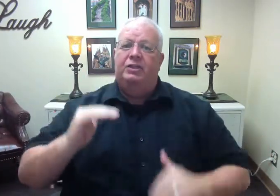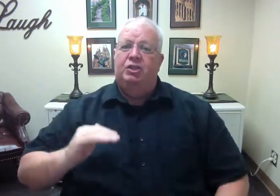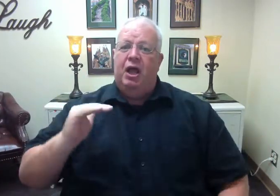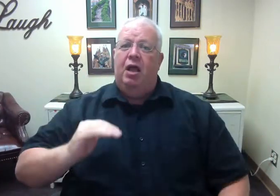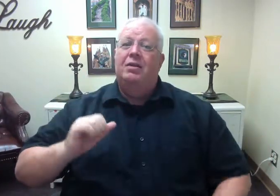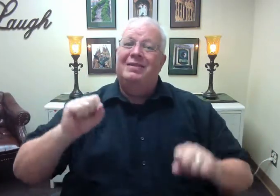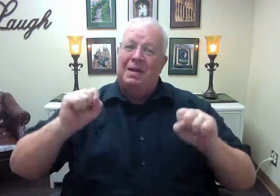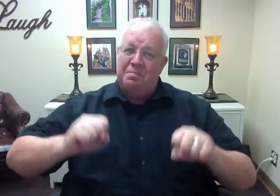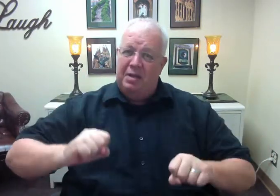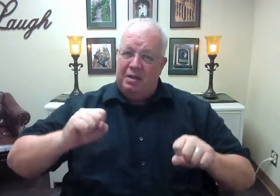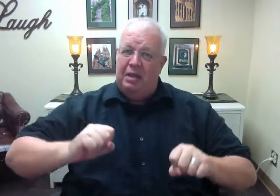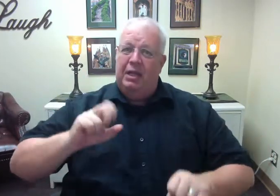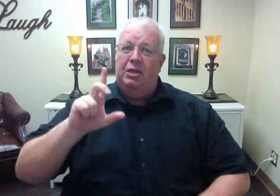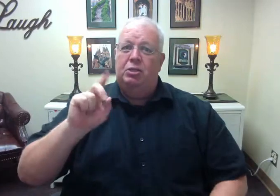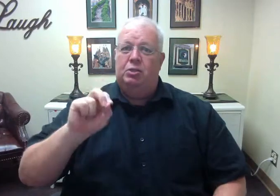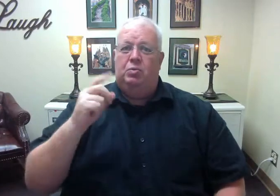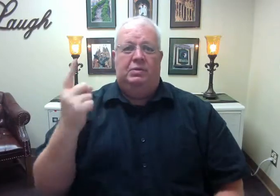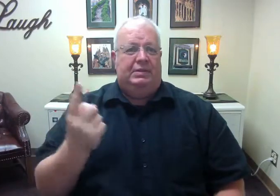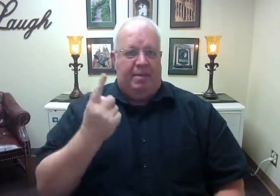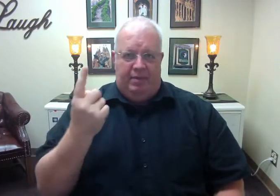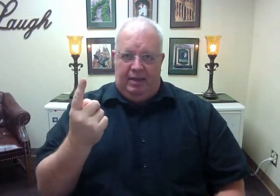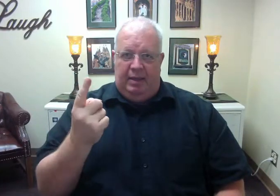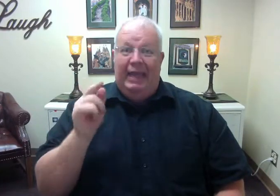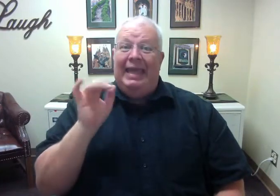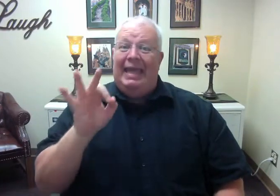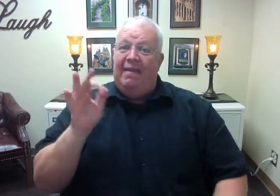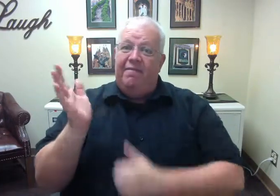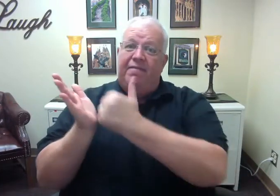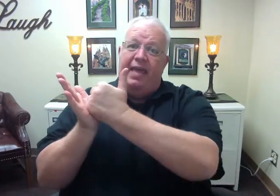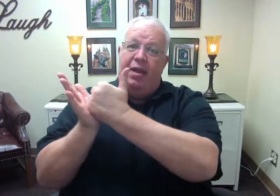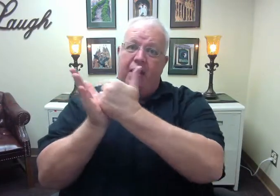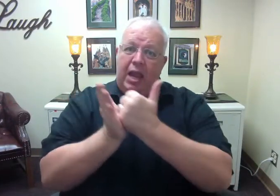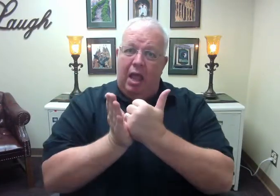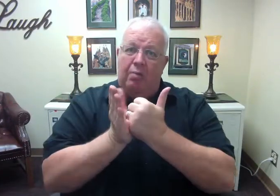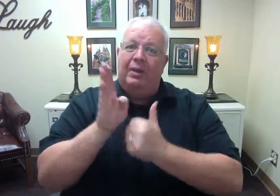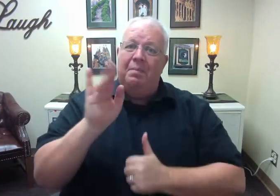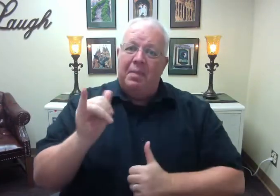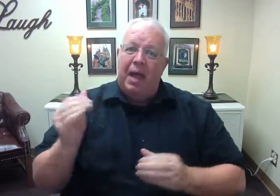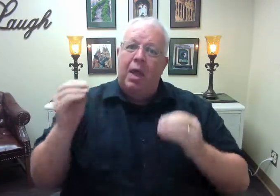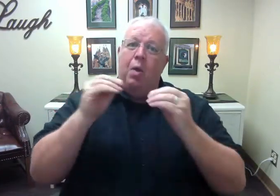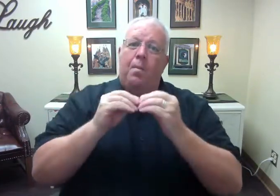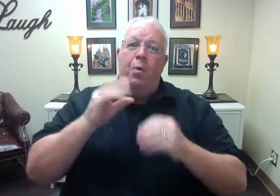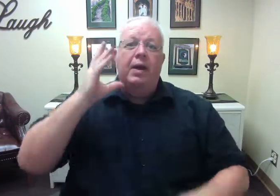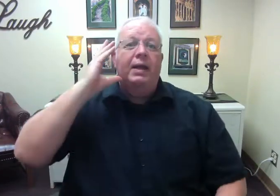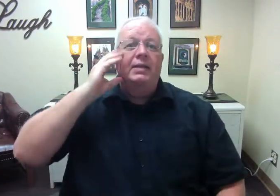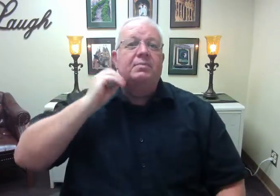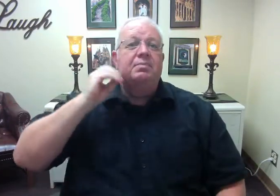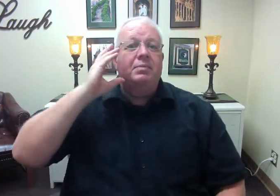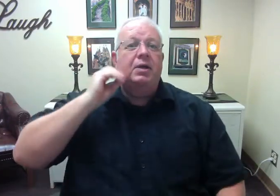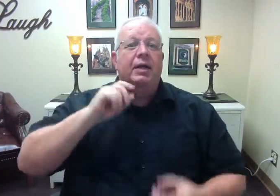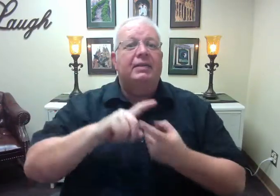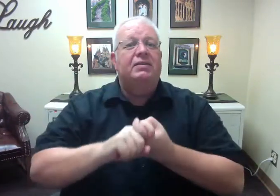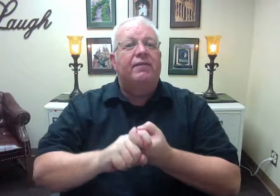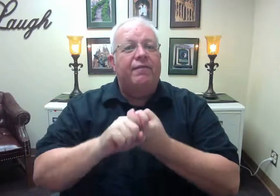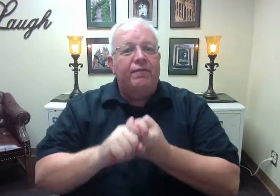If they are helped by a more experienced friend or a teacher, then they can succeed.